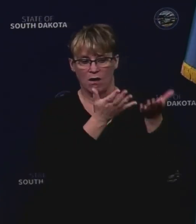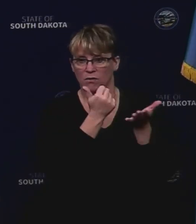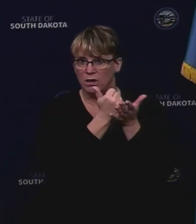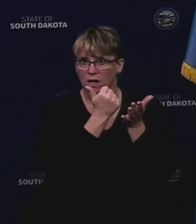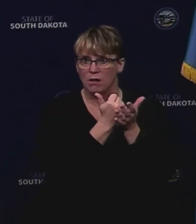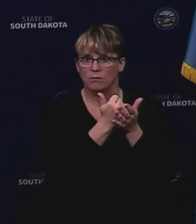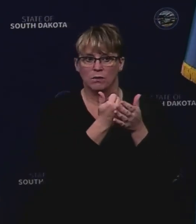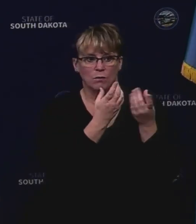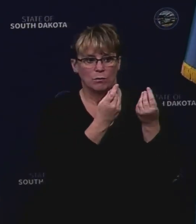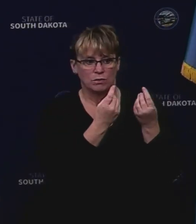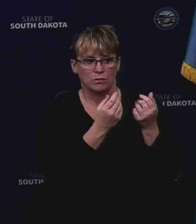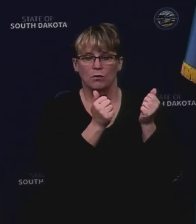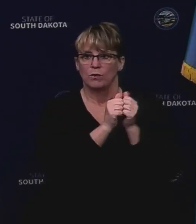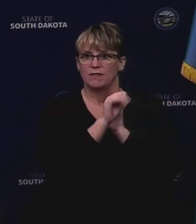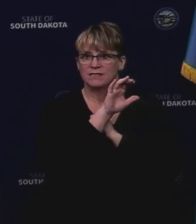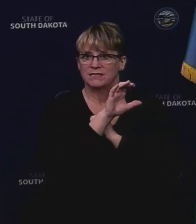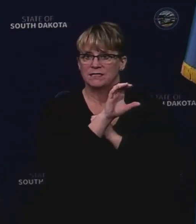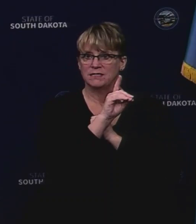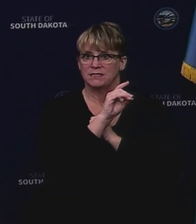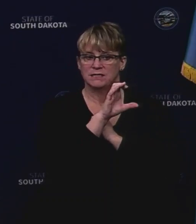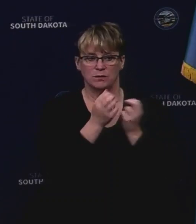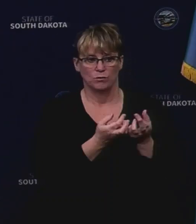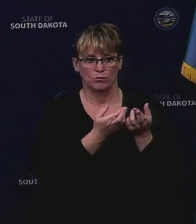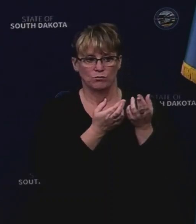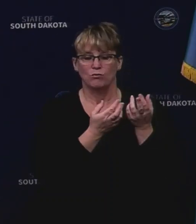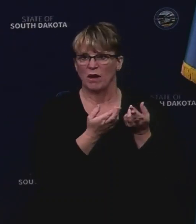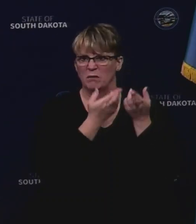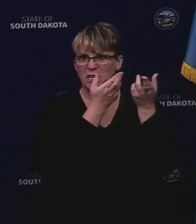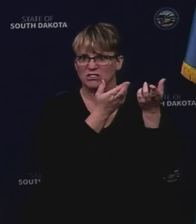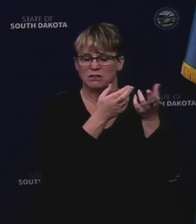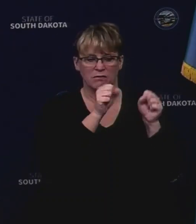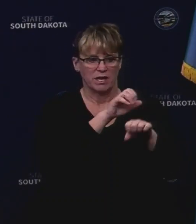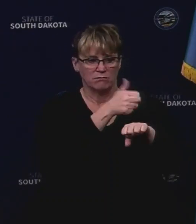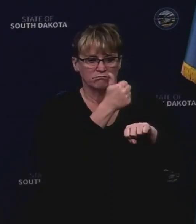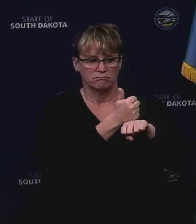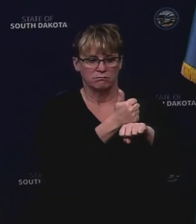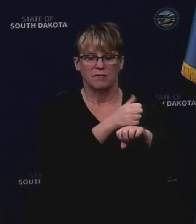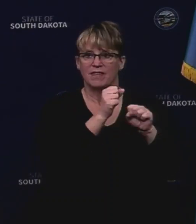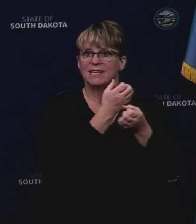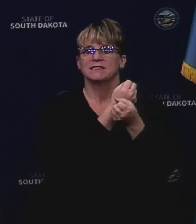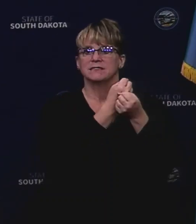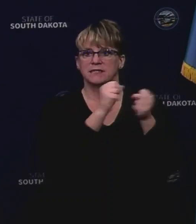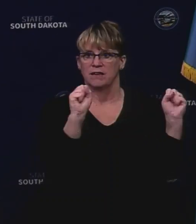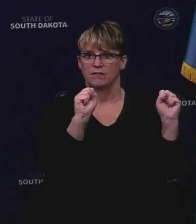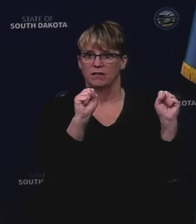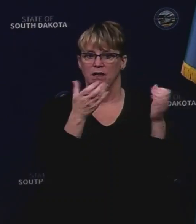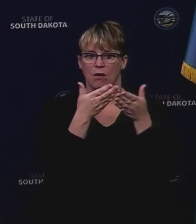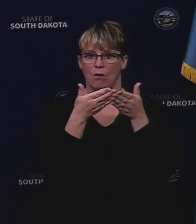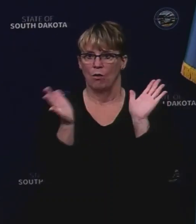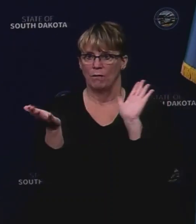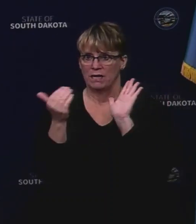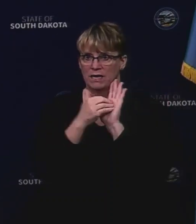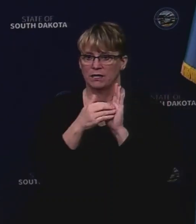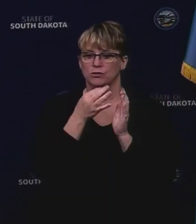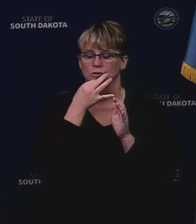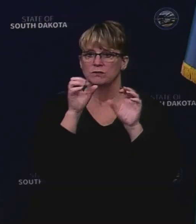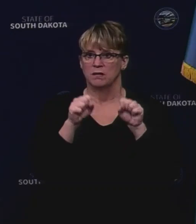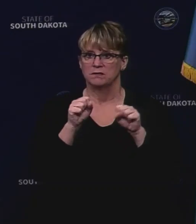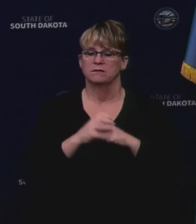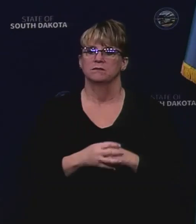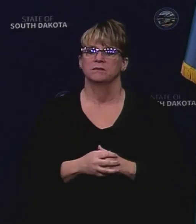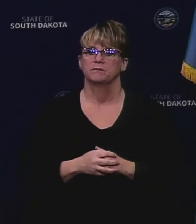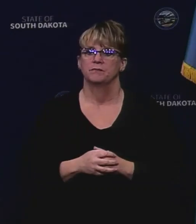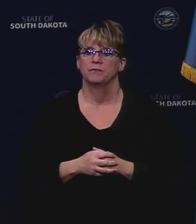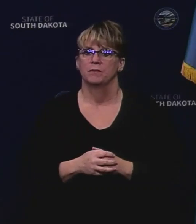help them implement these CDC recommendations so that they can safely reopen the plant as soon as possible. I do want to